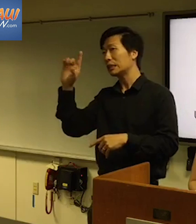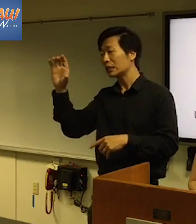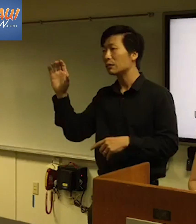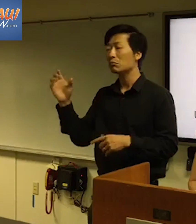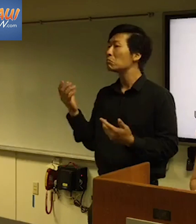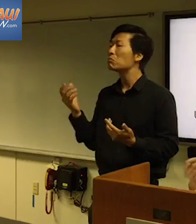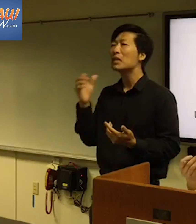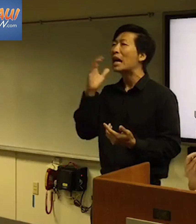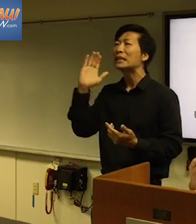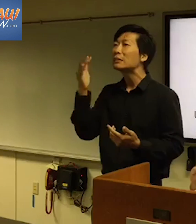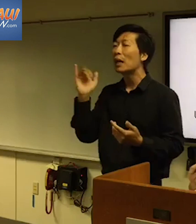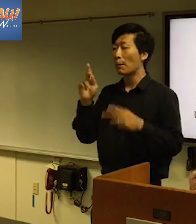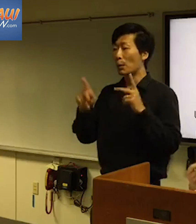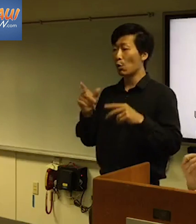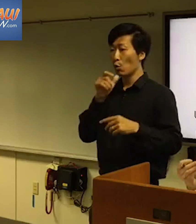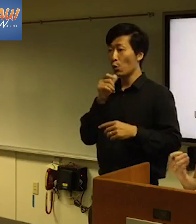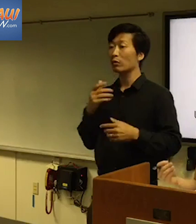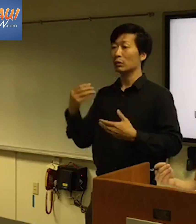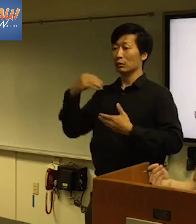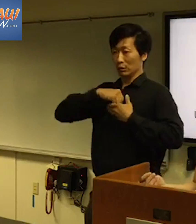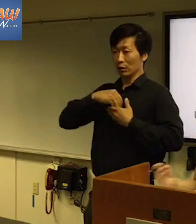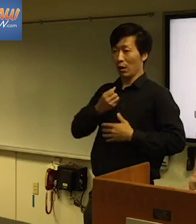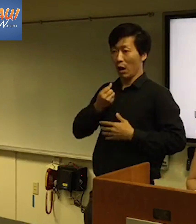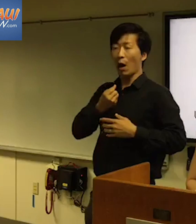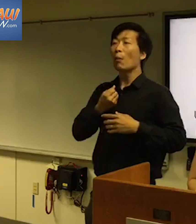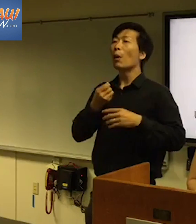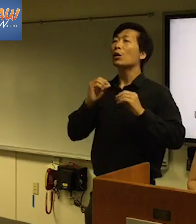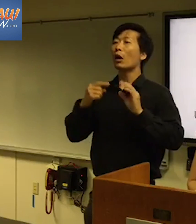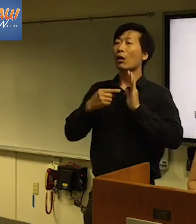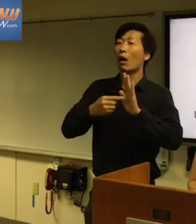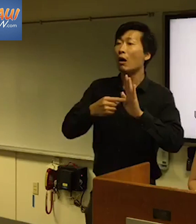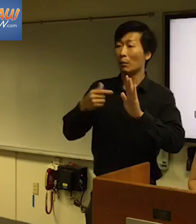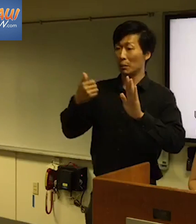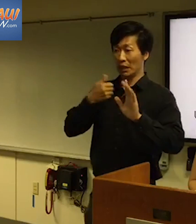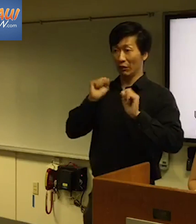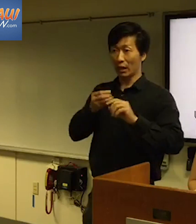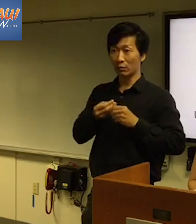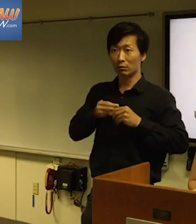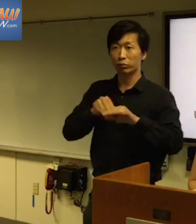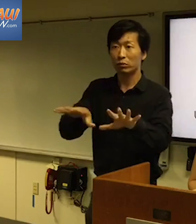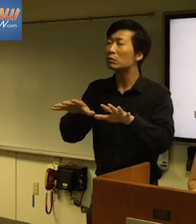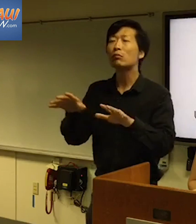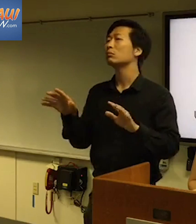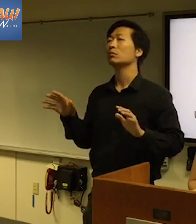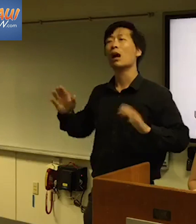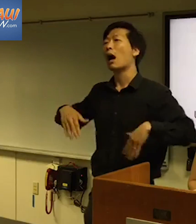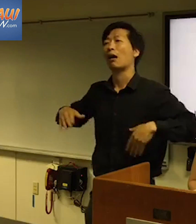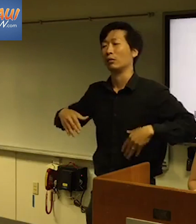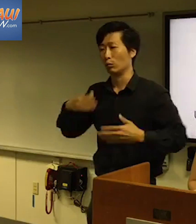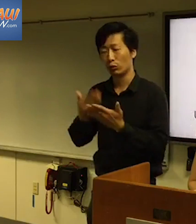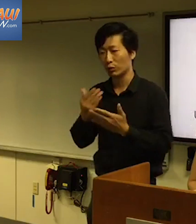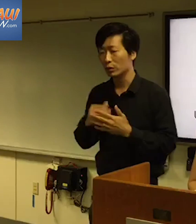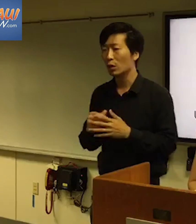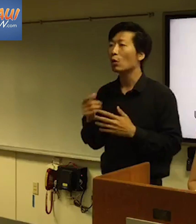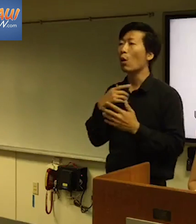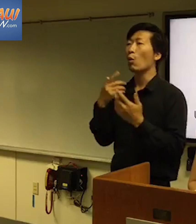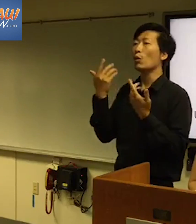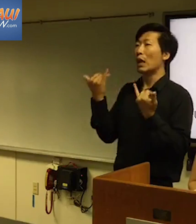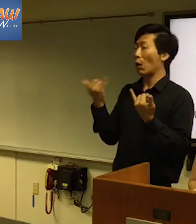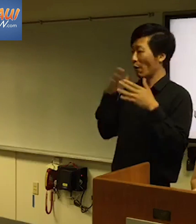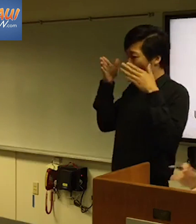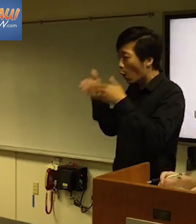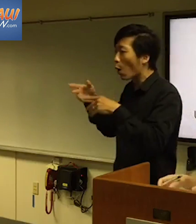doctors in the community, some of them are frustrated because they said that they've been asking for tests and it's been denied. What